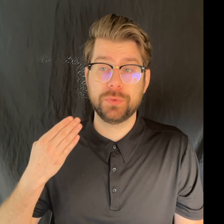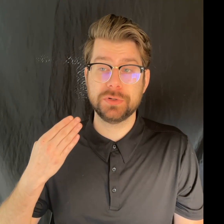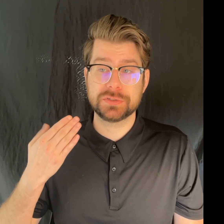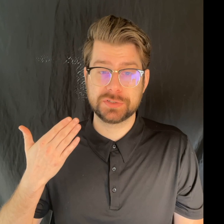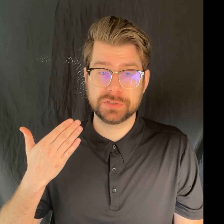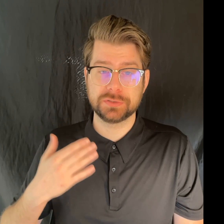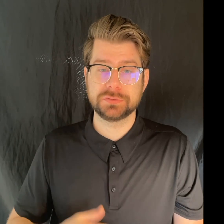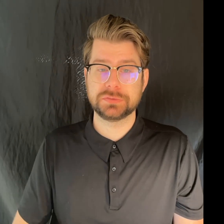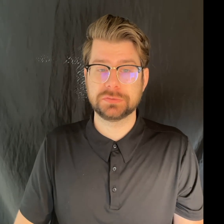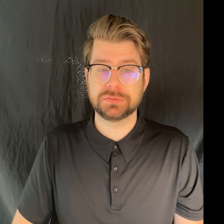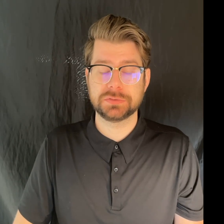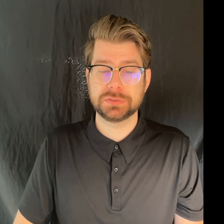count,